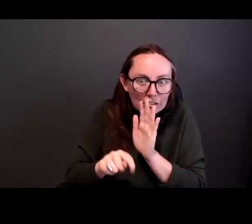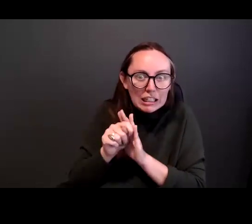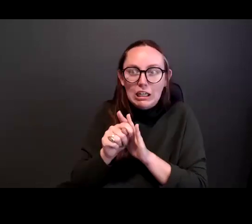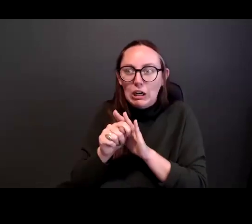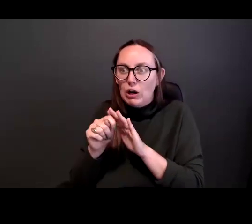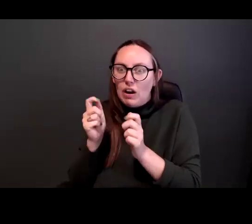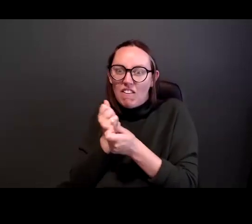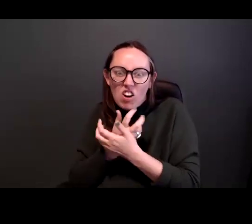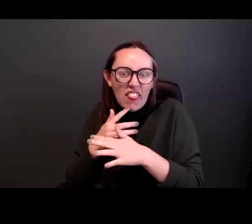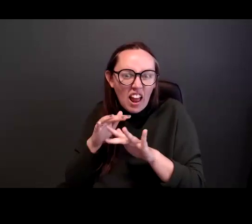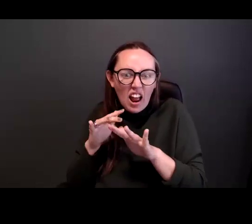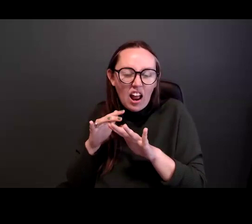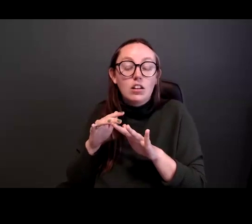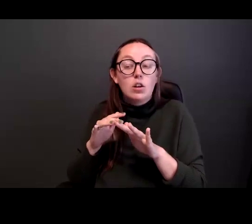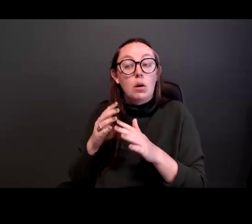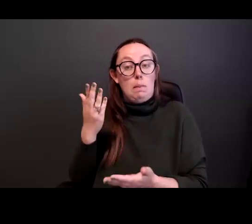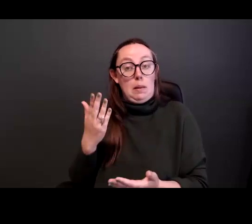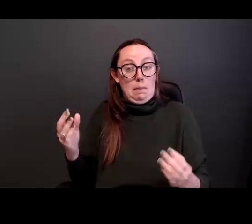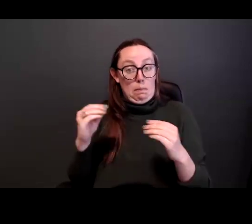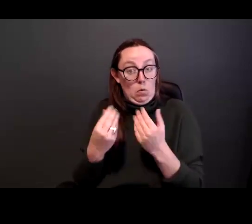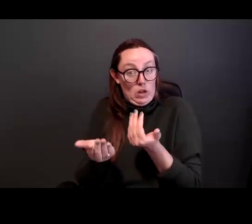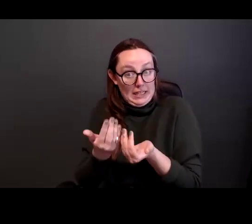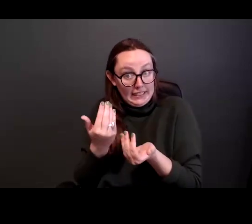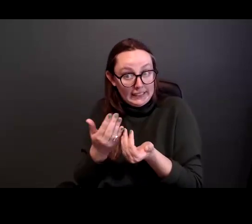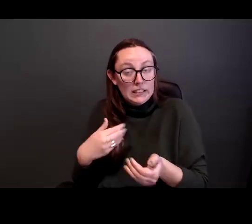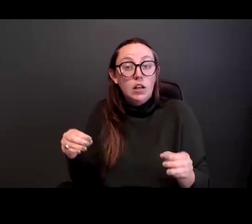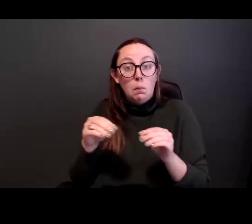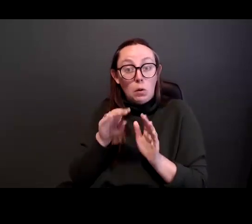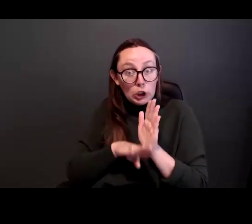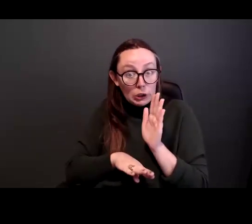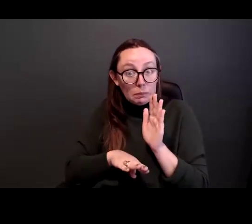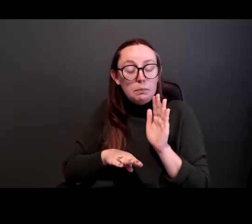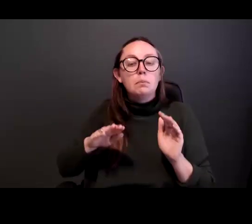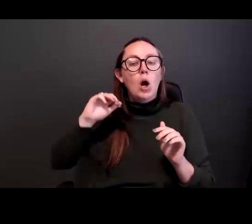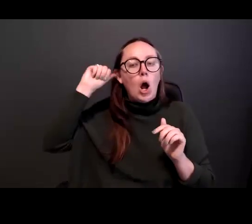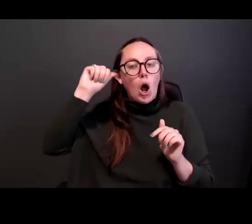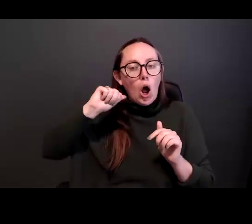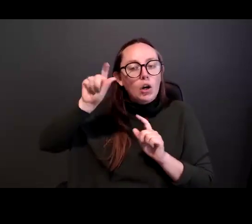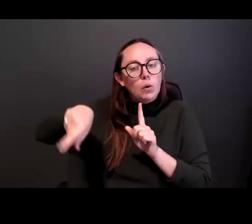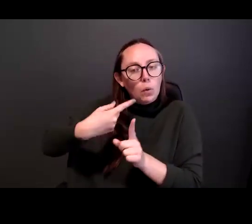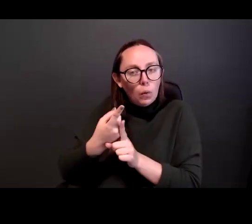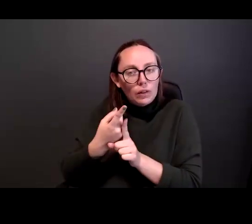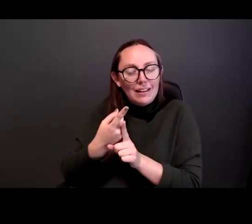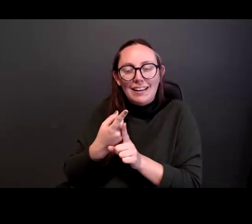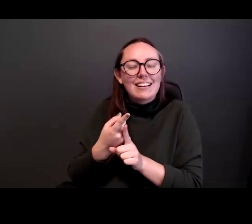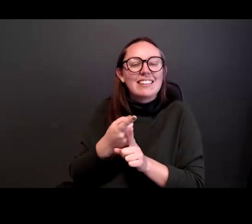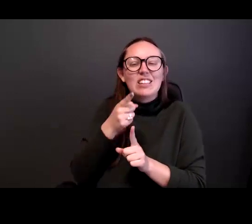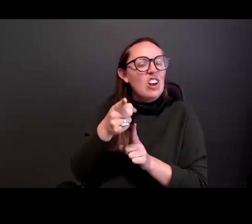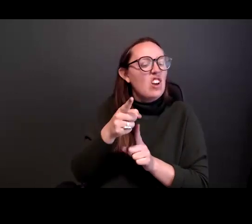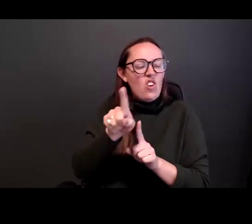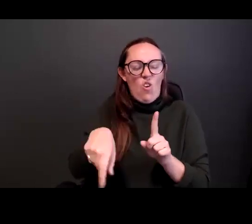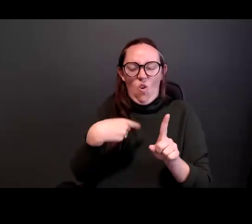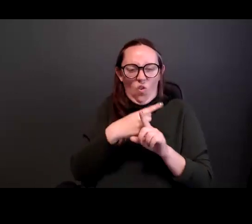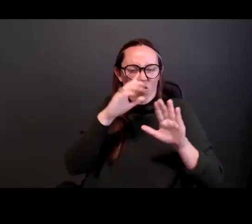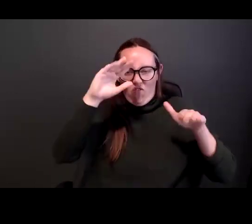it is audio, because then all you're concerned about is the sound. You're not having to line up any sort of visual with sound. You're just